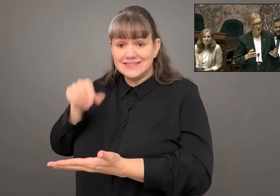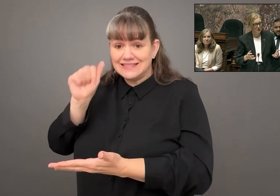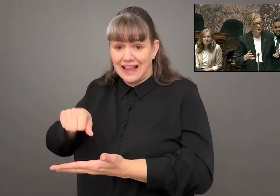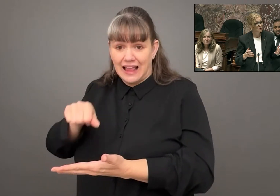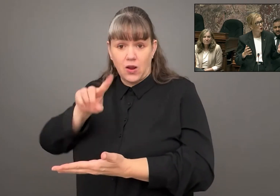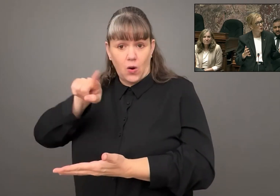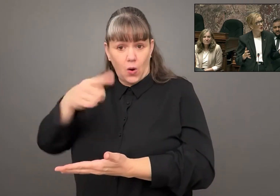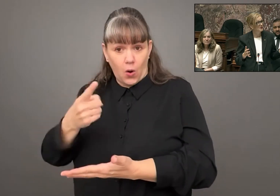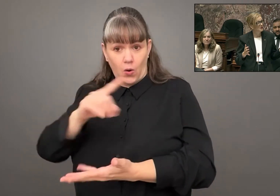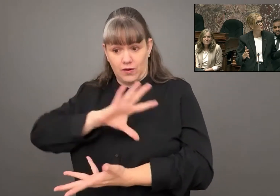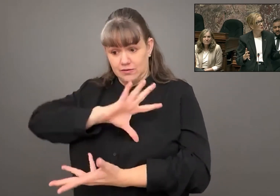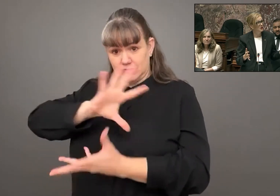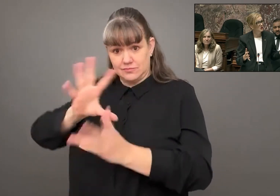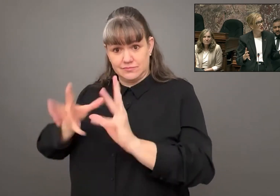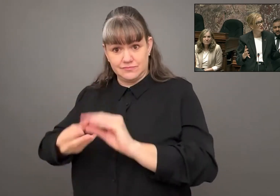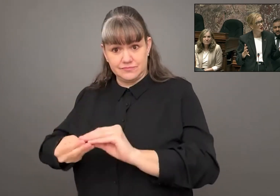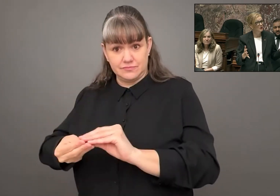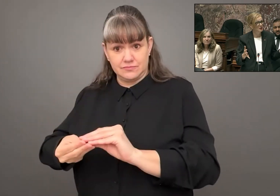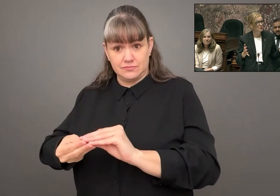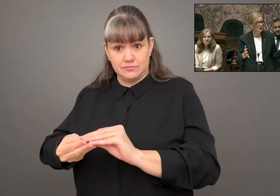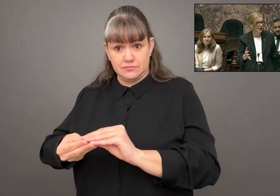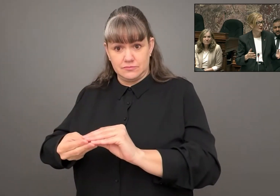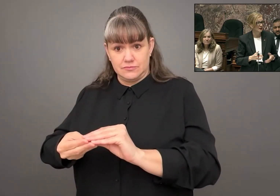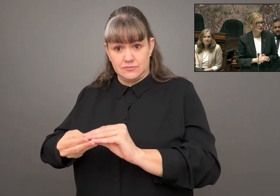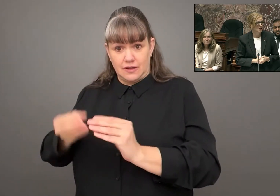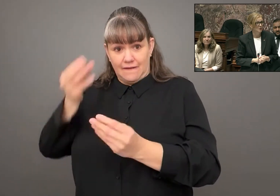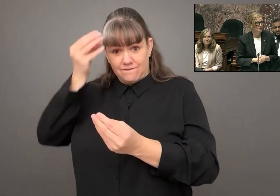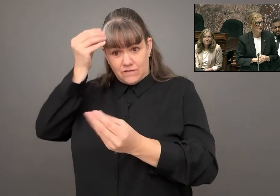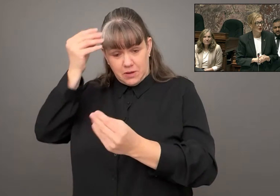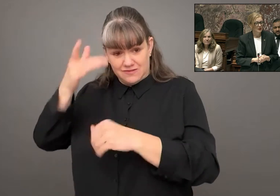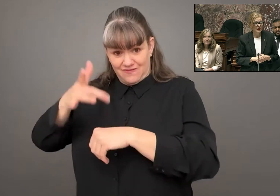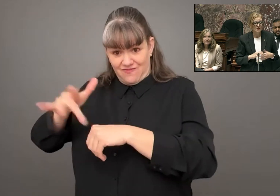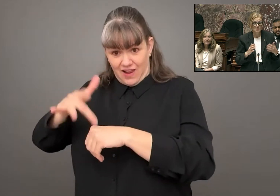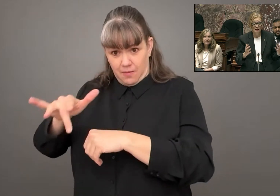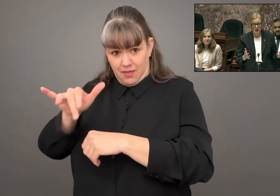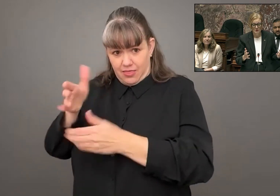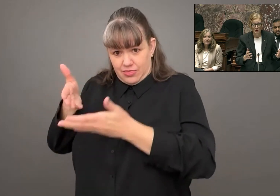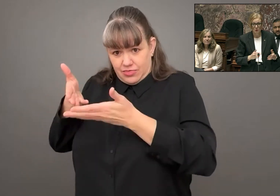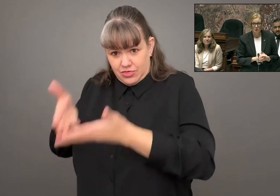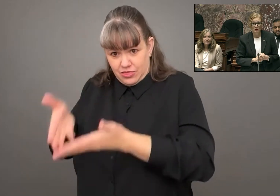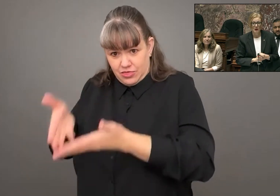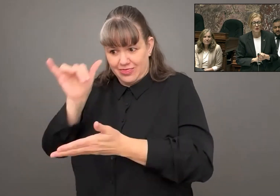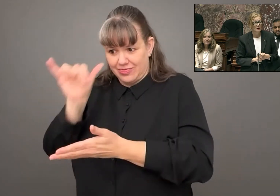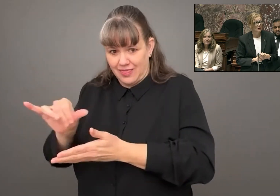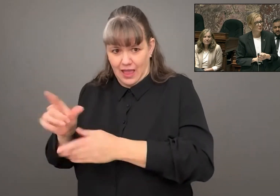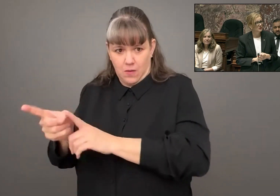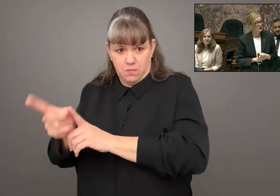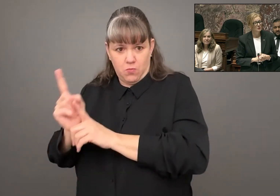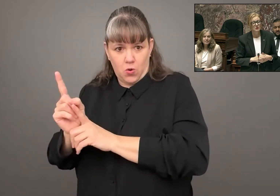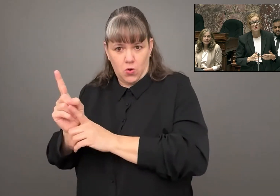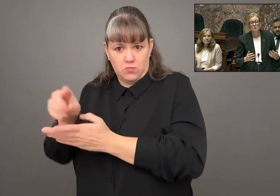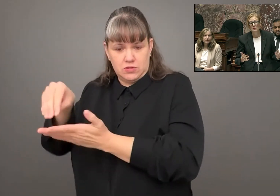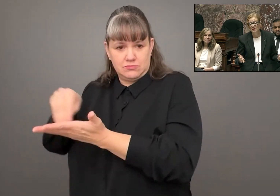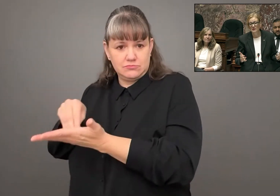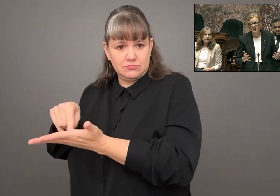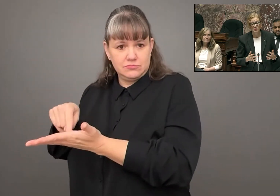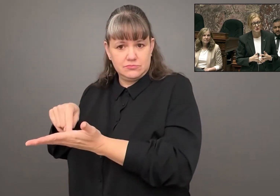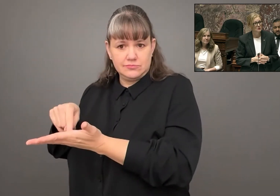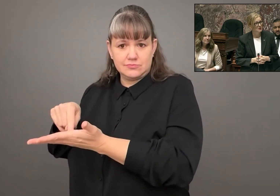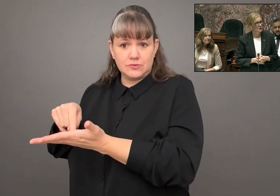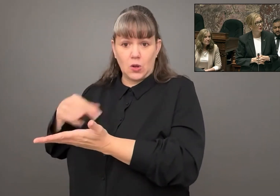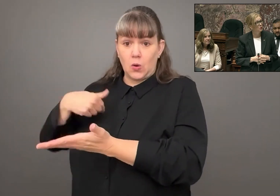Honourable Speaker, it incorporates the information available at that time. At the time that we were preparing our budget, there was